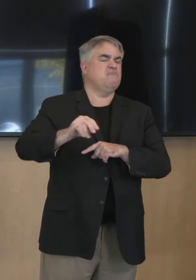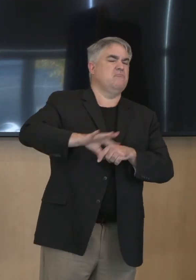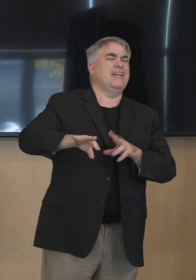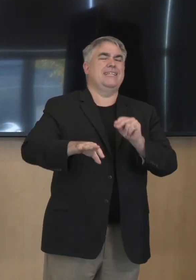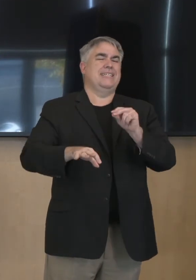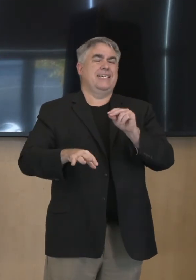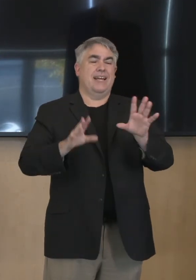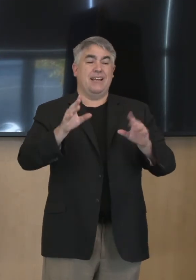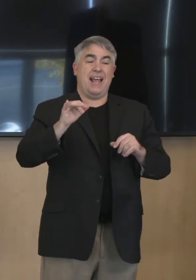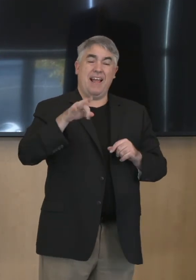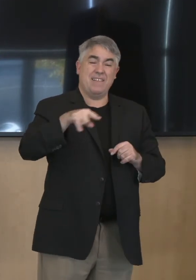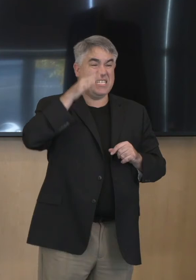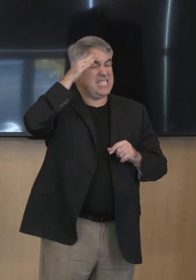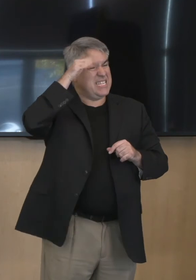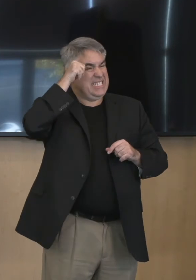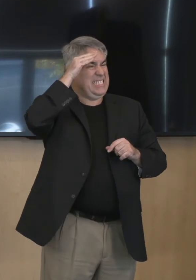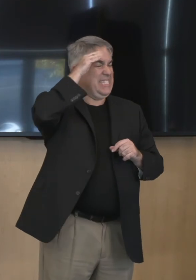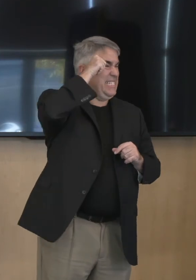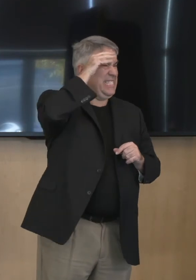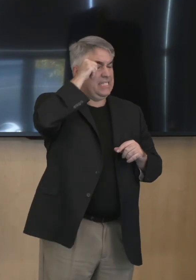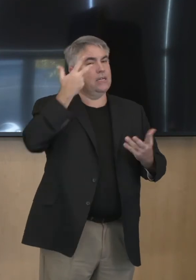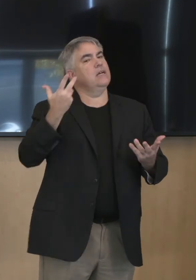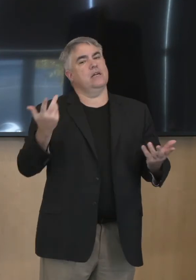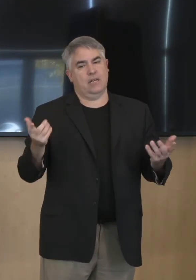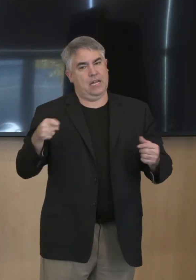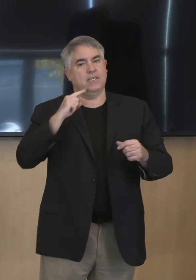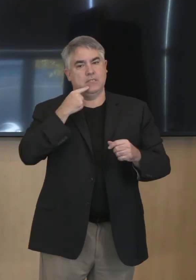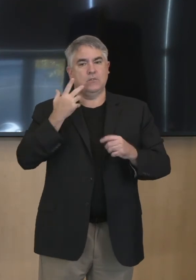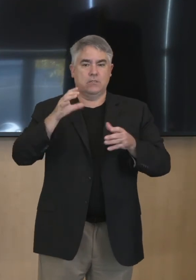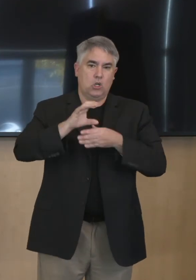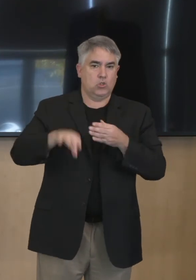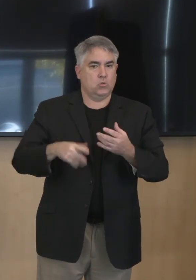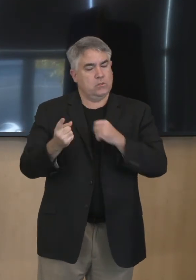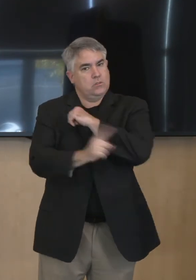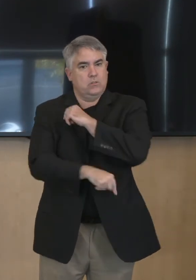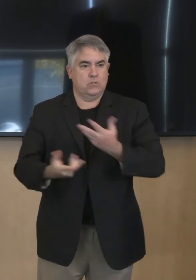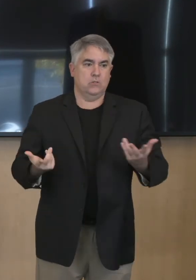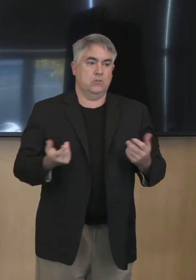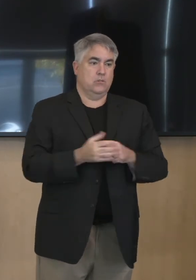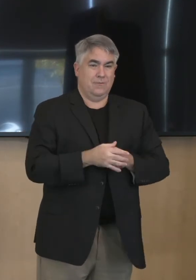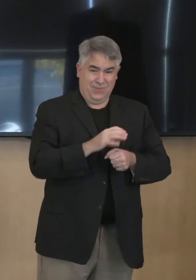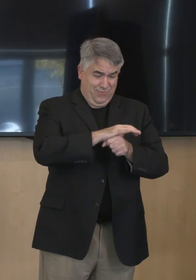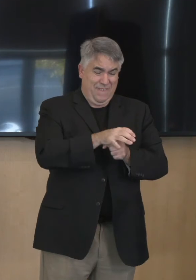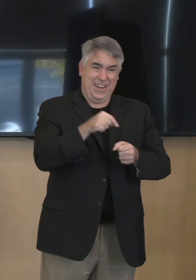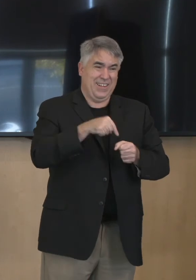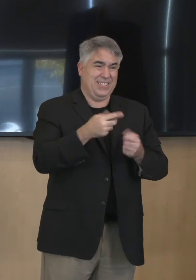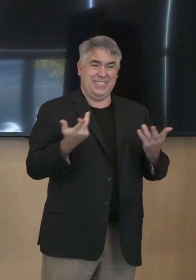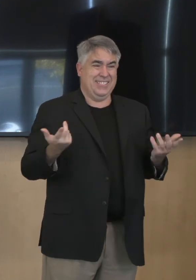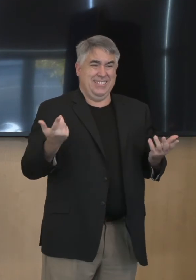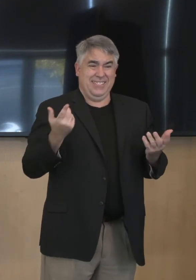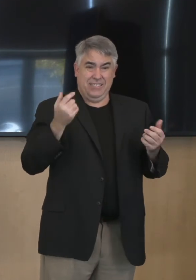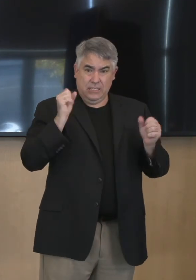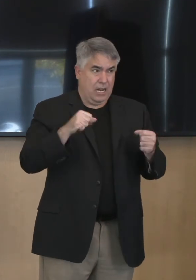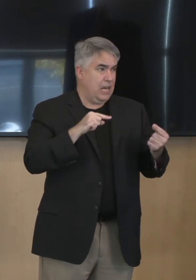orders are our vulnerable citizens and residents who are impacted and are losing their life, our healthcare workers, folks that are denied access to care